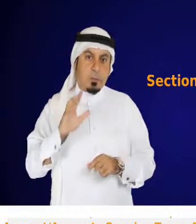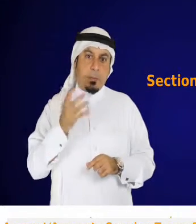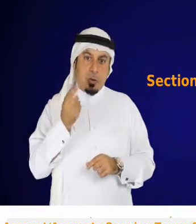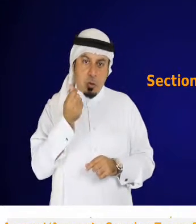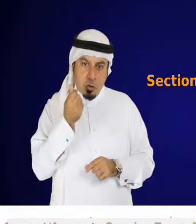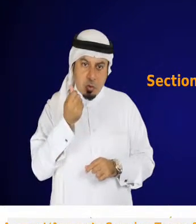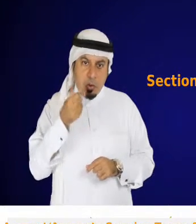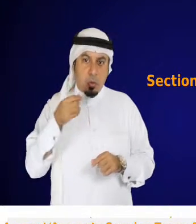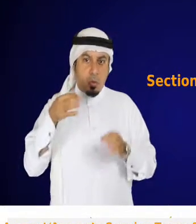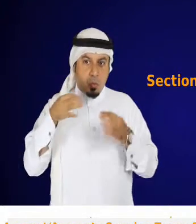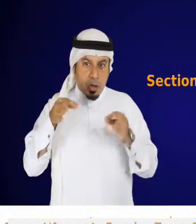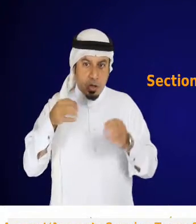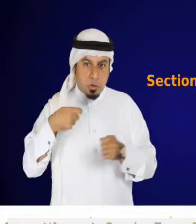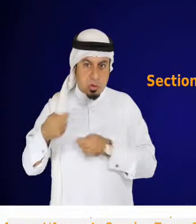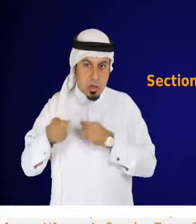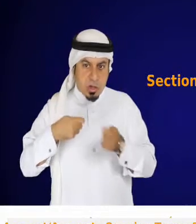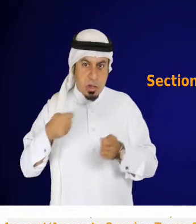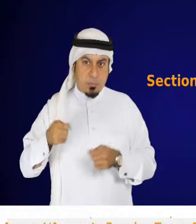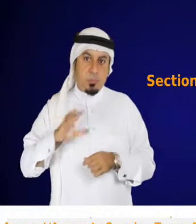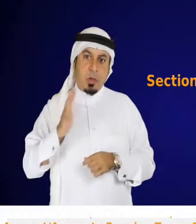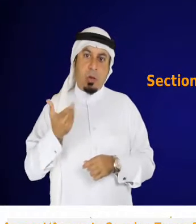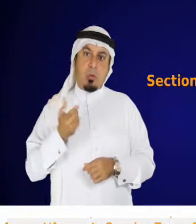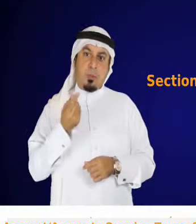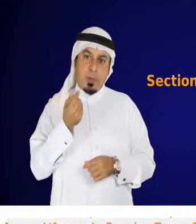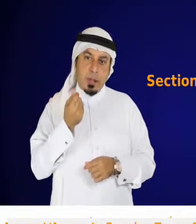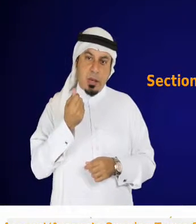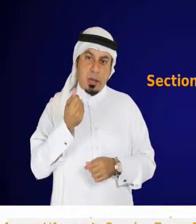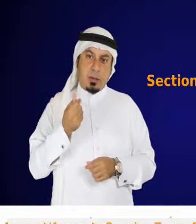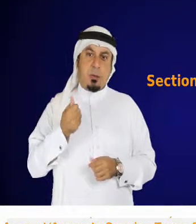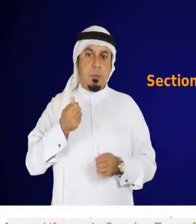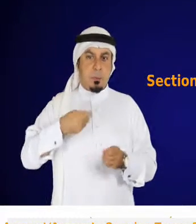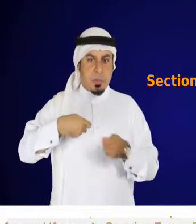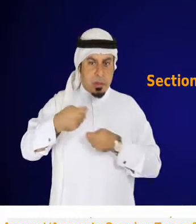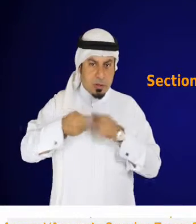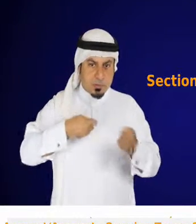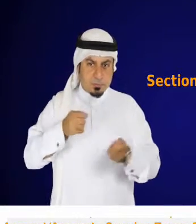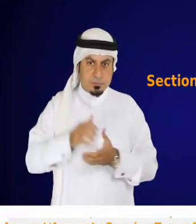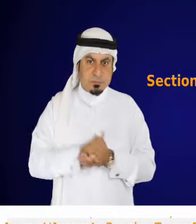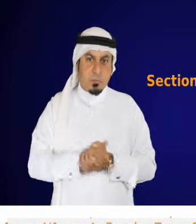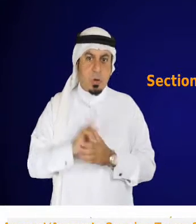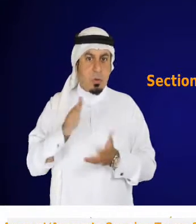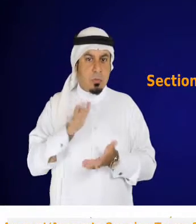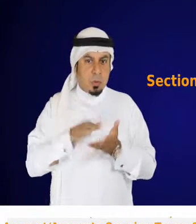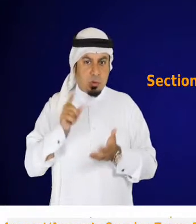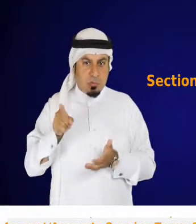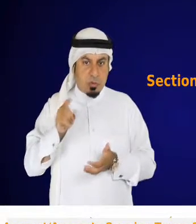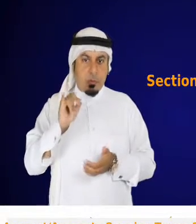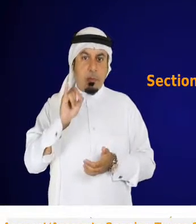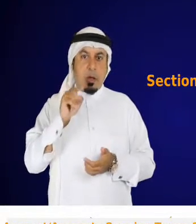be deemed pledged in favor of the bank as a security against the customer's liabilities, including those yet to be